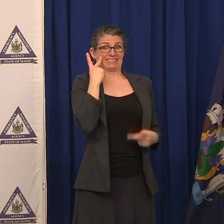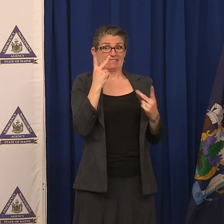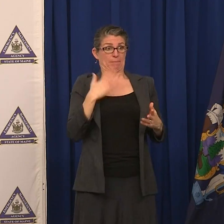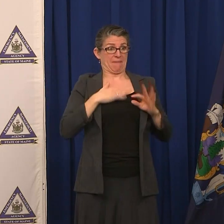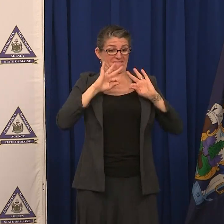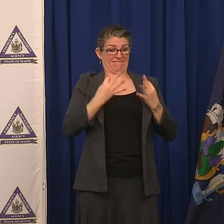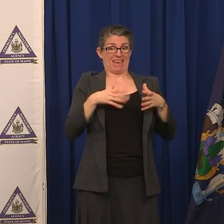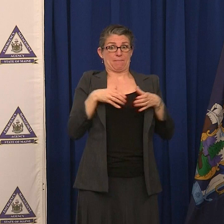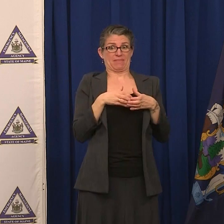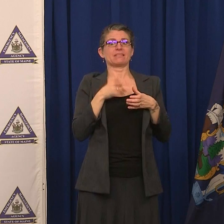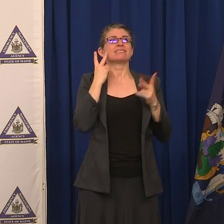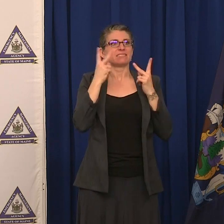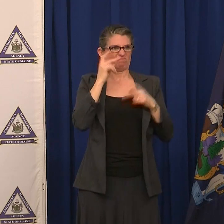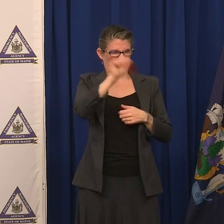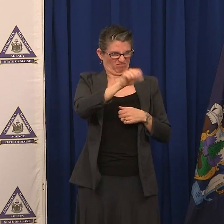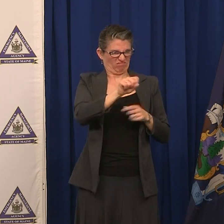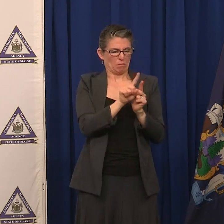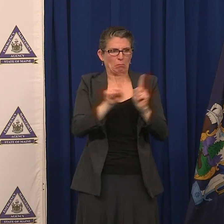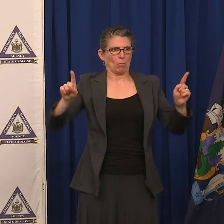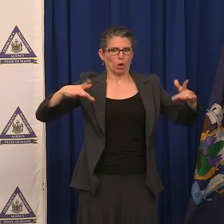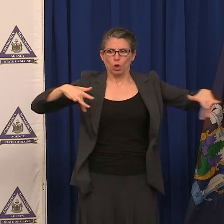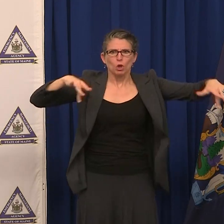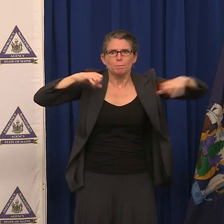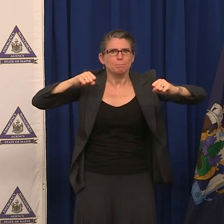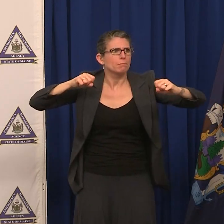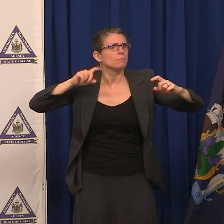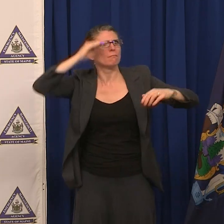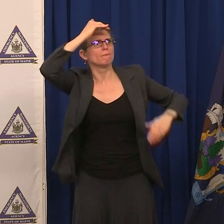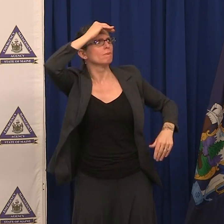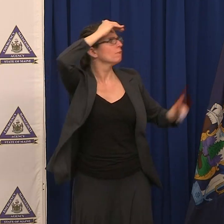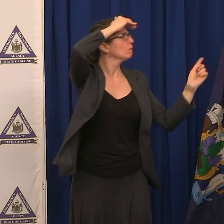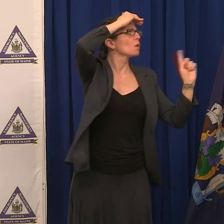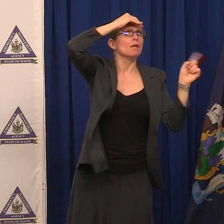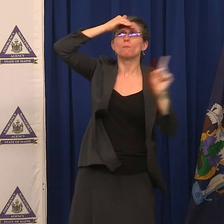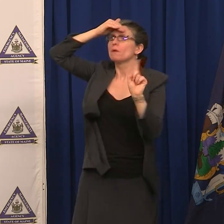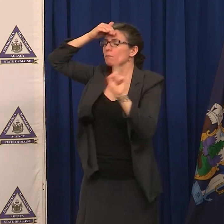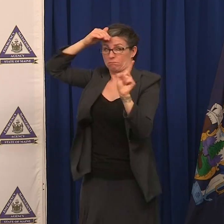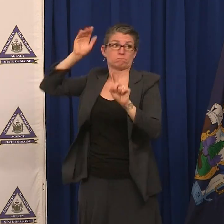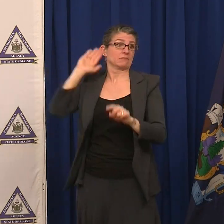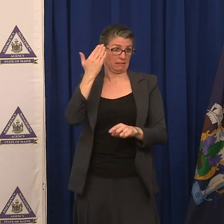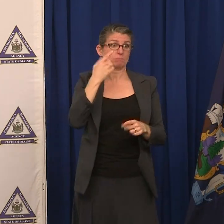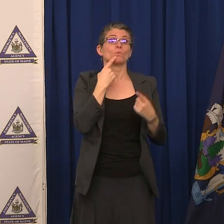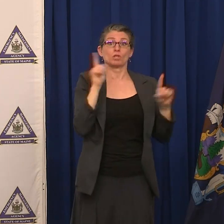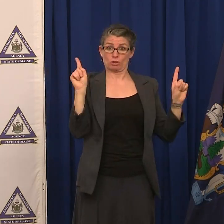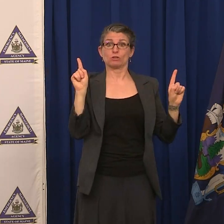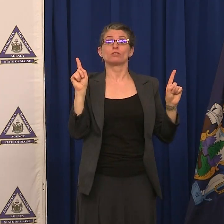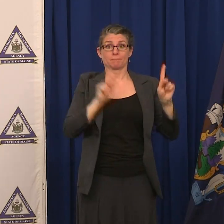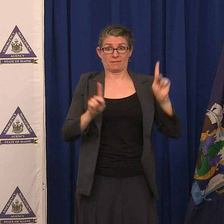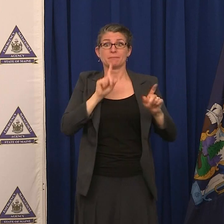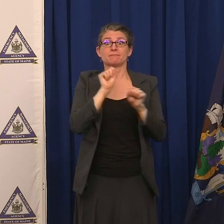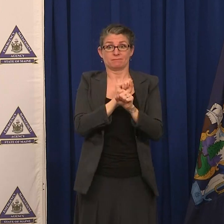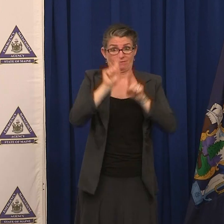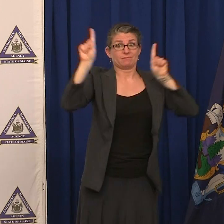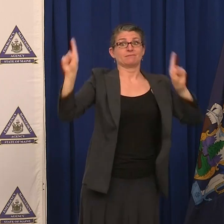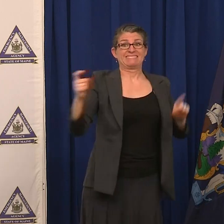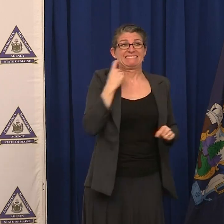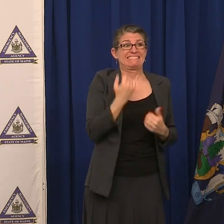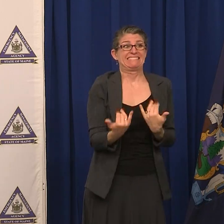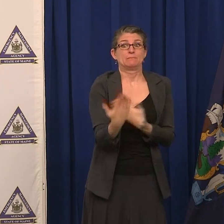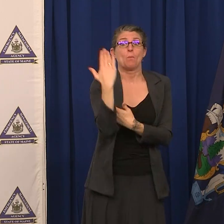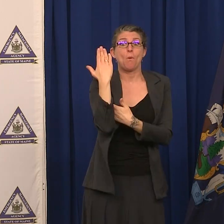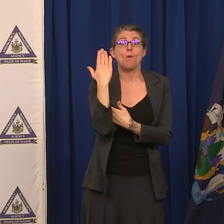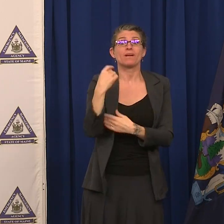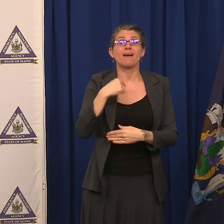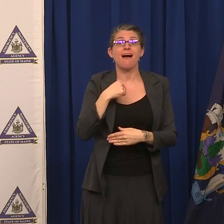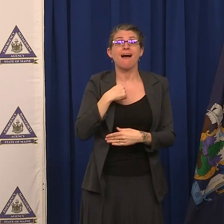is yes. So much so that just on a recent morning, when I was walking the